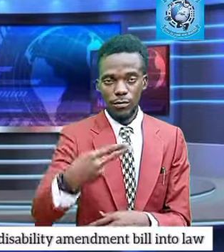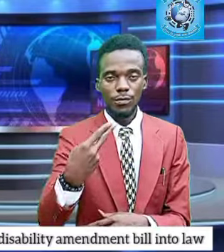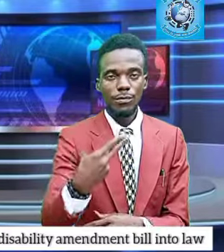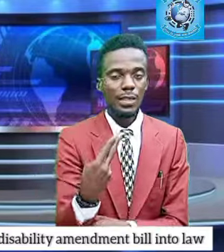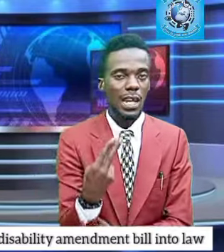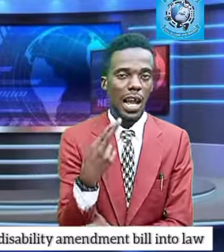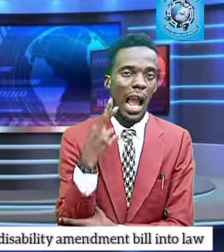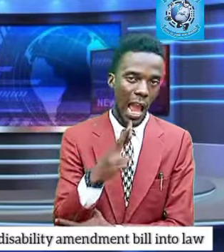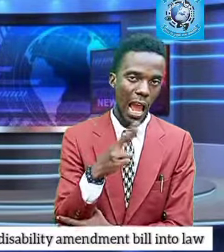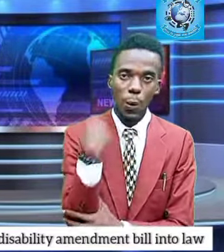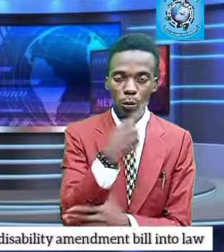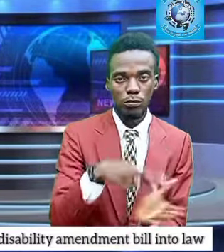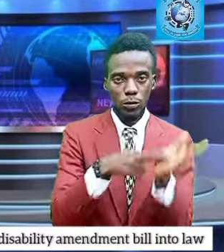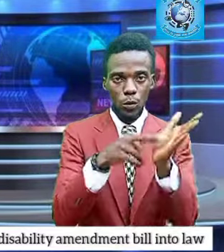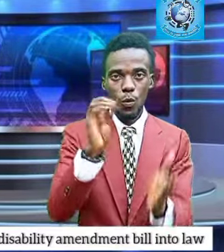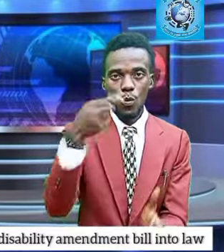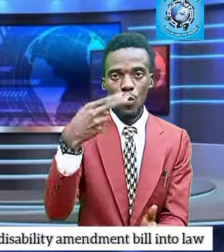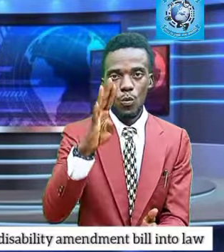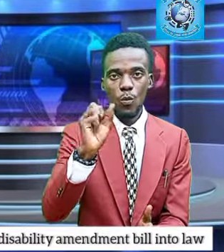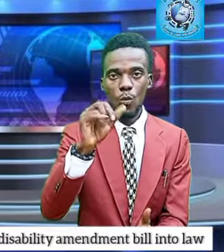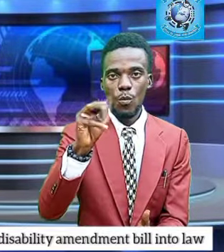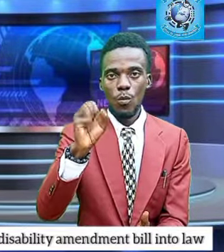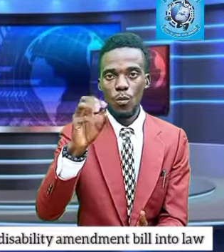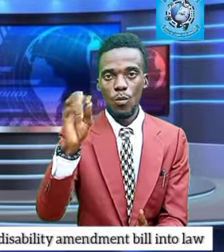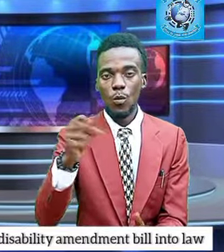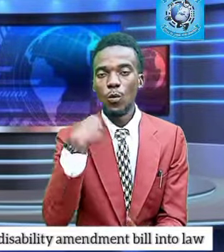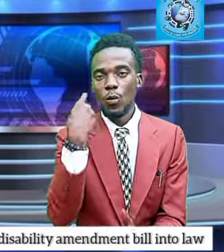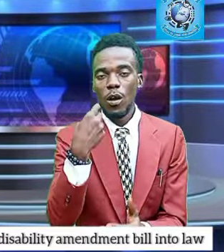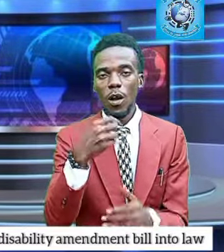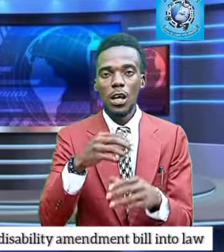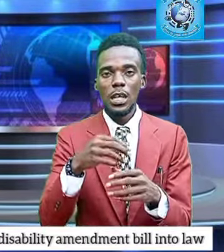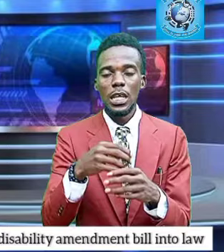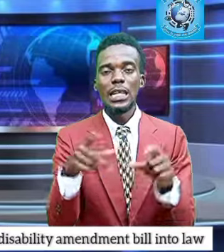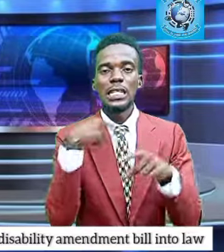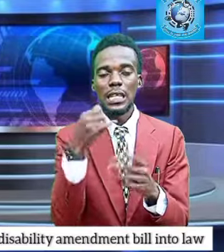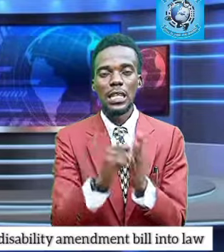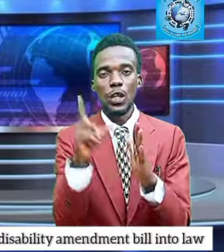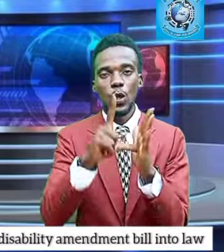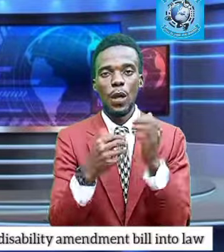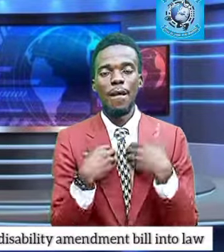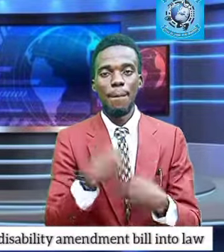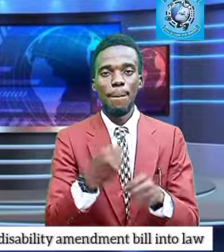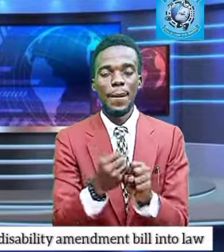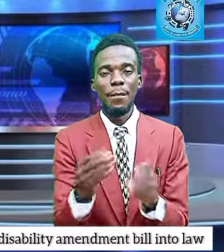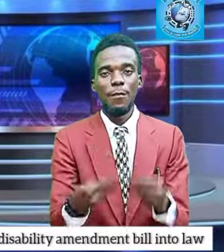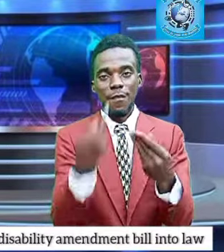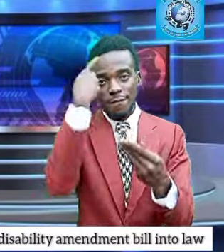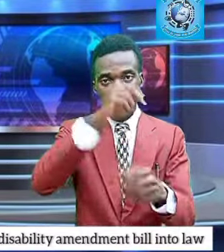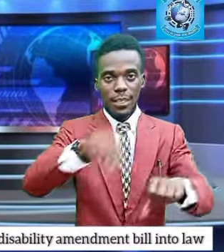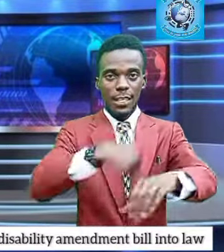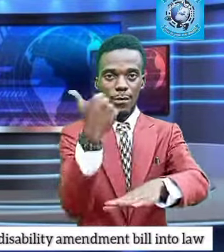Oladeji, who represented Ogbomoso North State constituency, said the law has made provisions for the establishment of